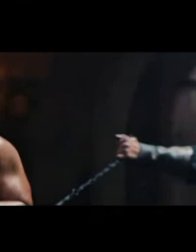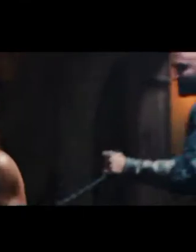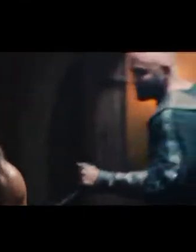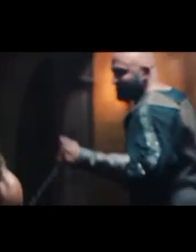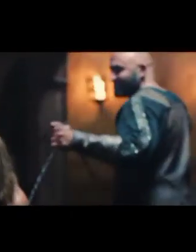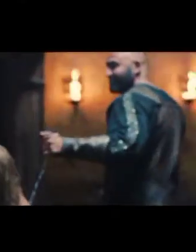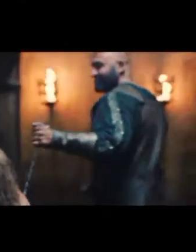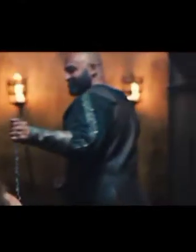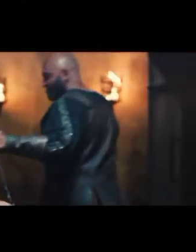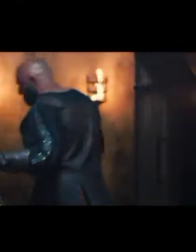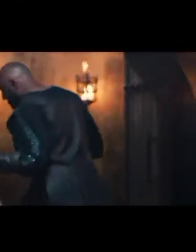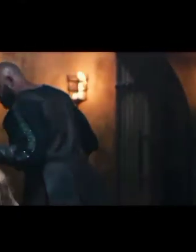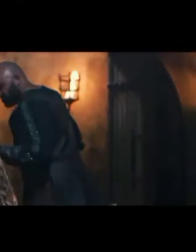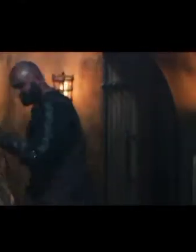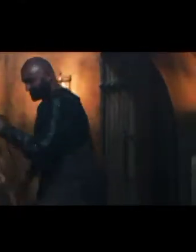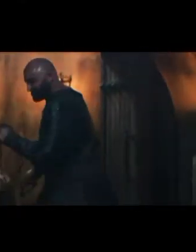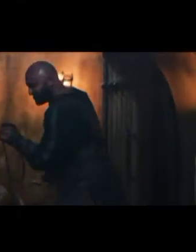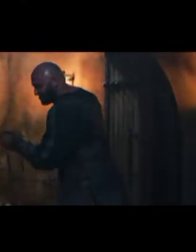I love you.